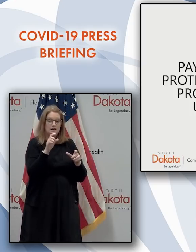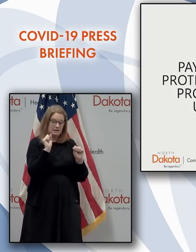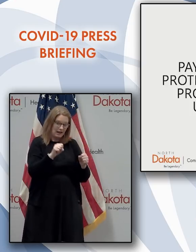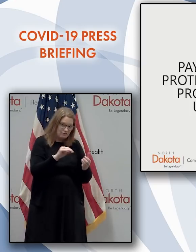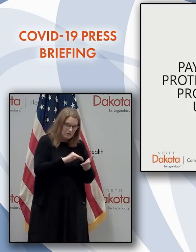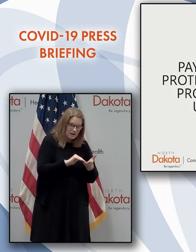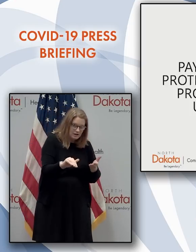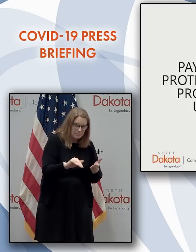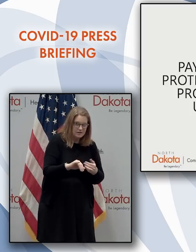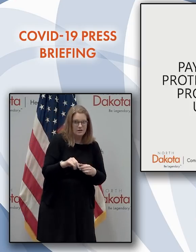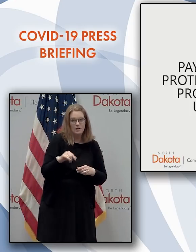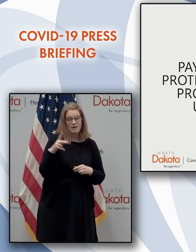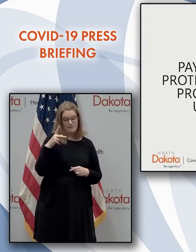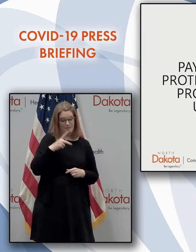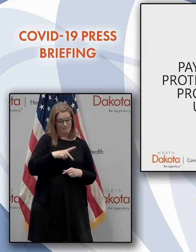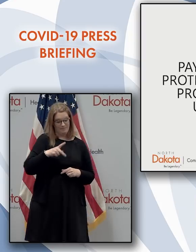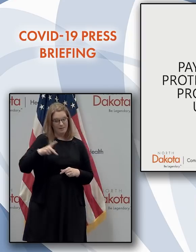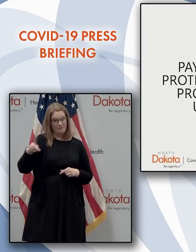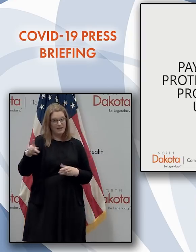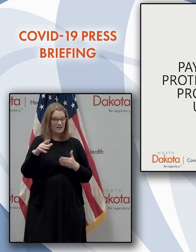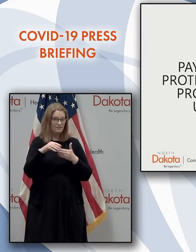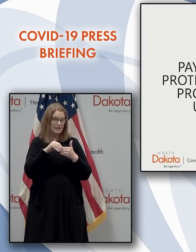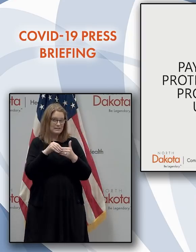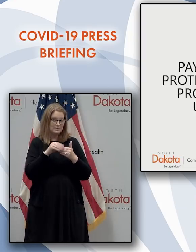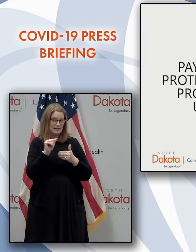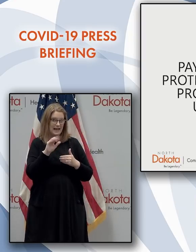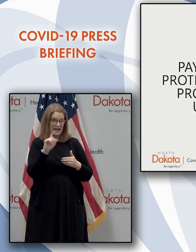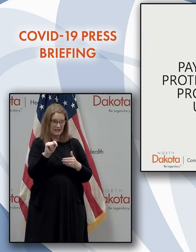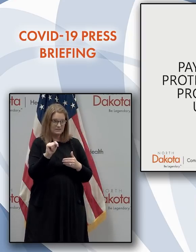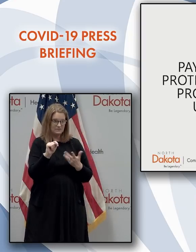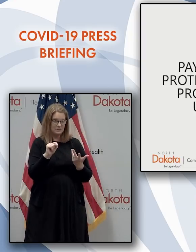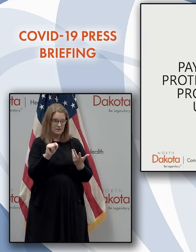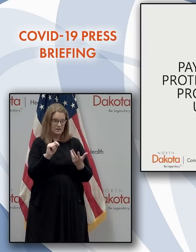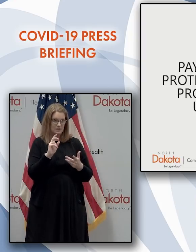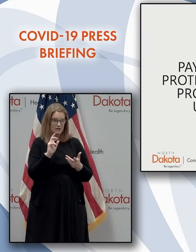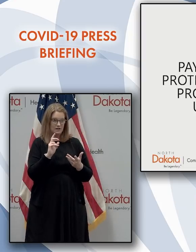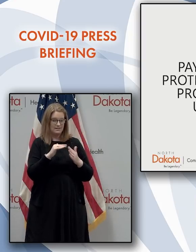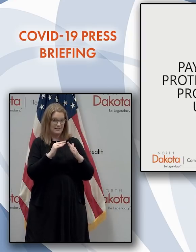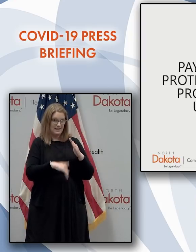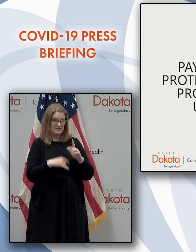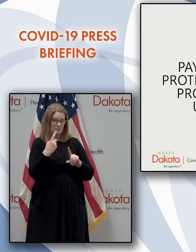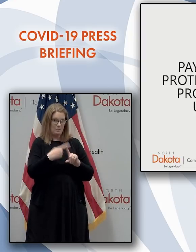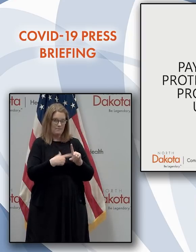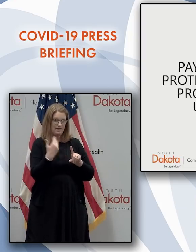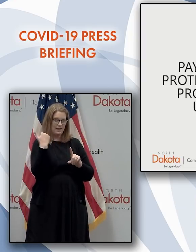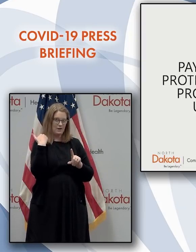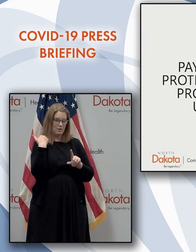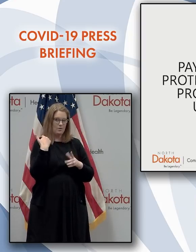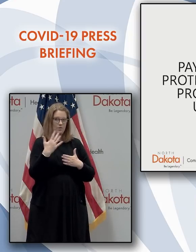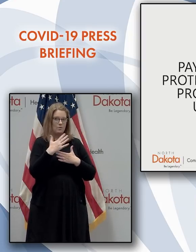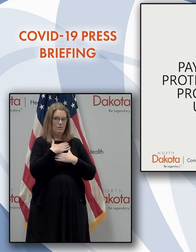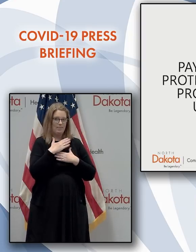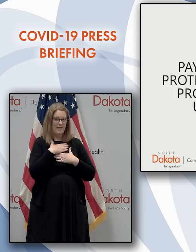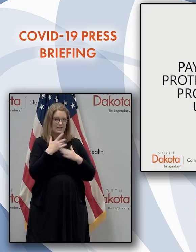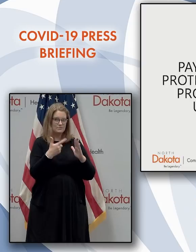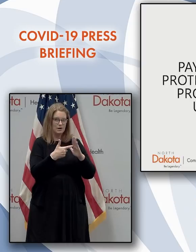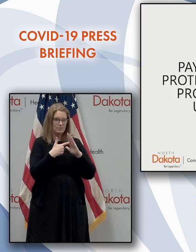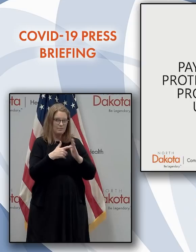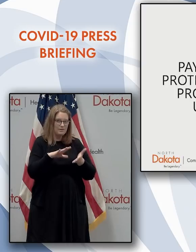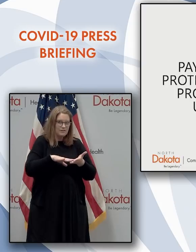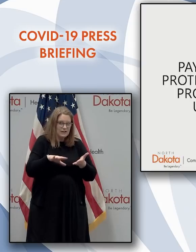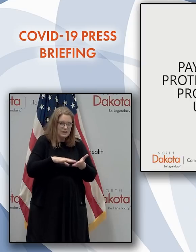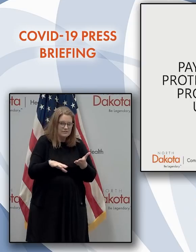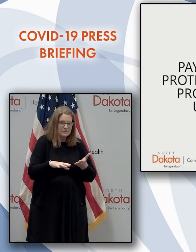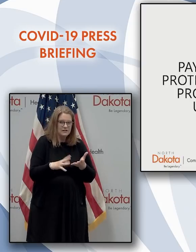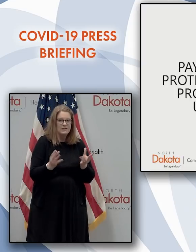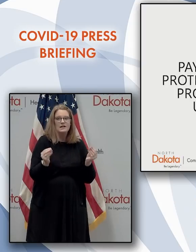fact, the Paycheck Protection Program Flexibility Act that became effective less than a month ago relaxed the requirements for forgiveness, making it